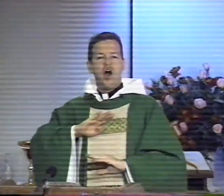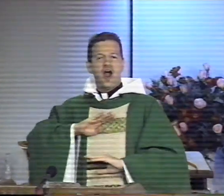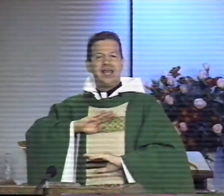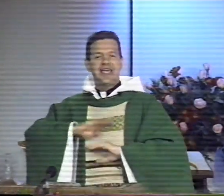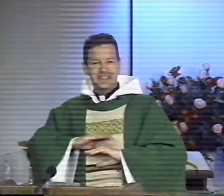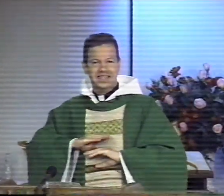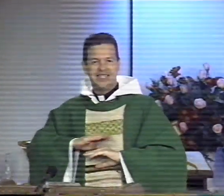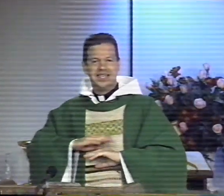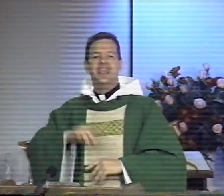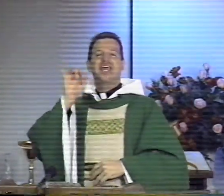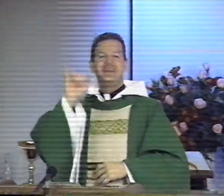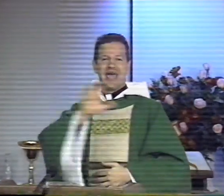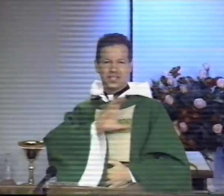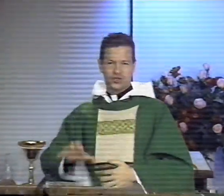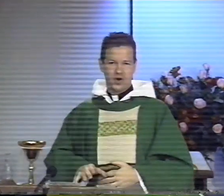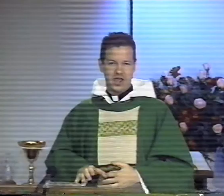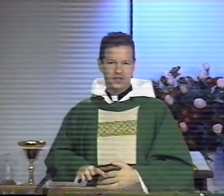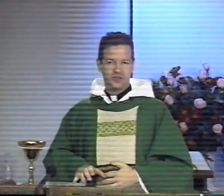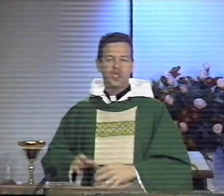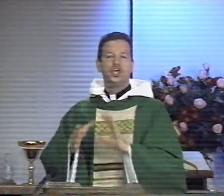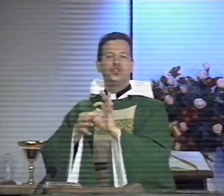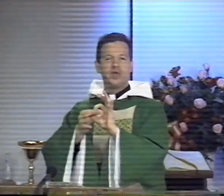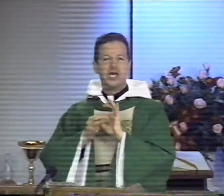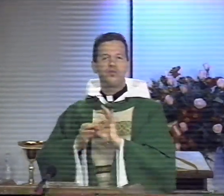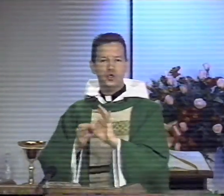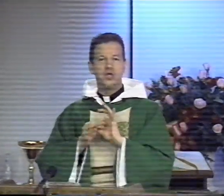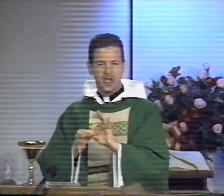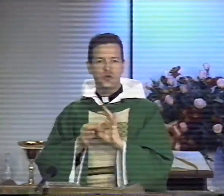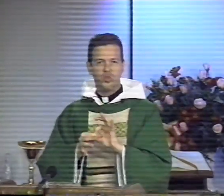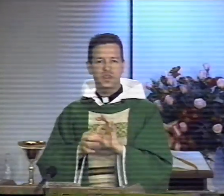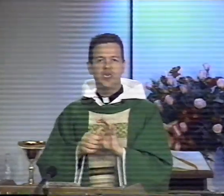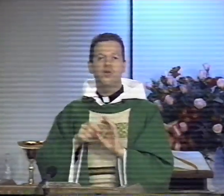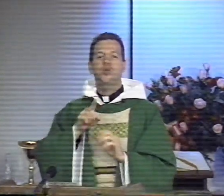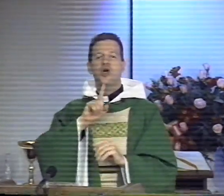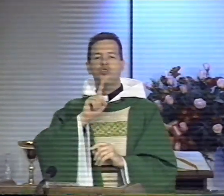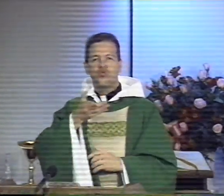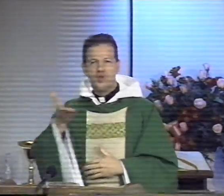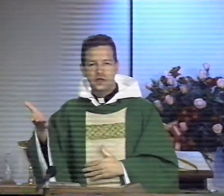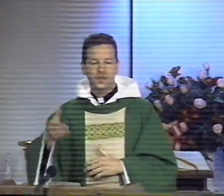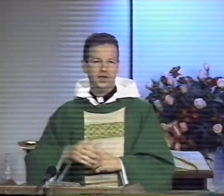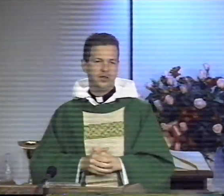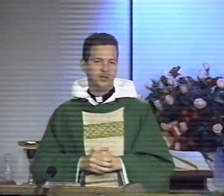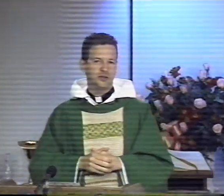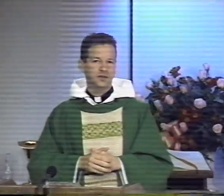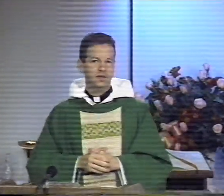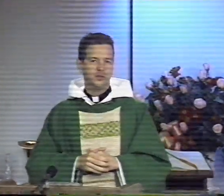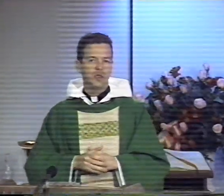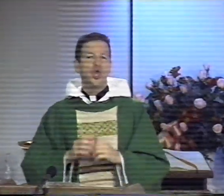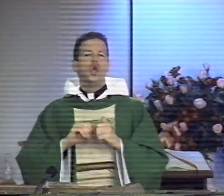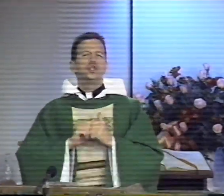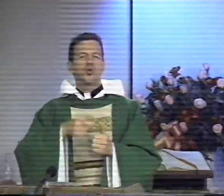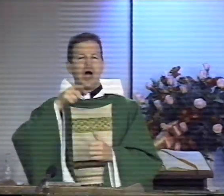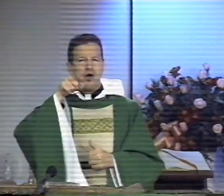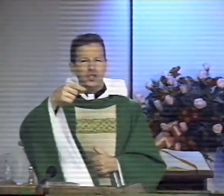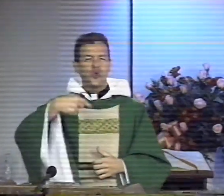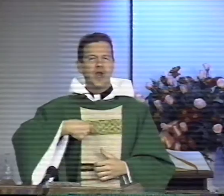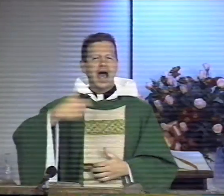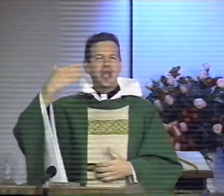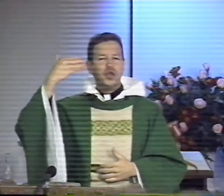heart is content, that's Christ, to become united with Him, the real thing. So how do you and I